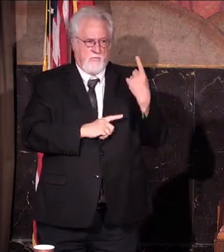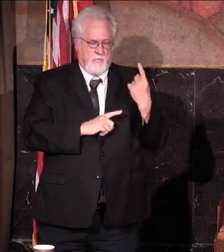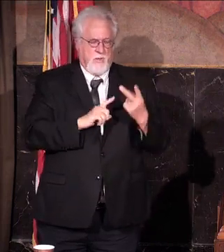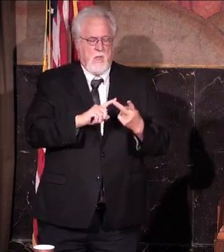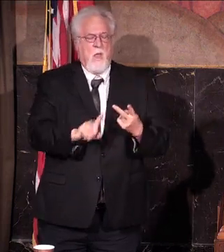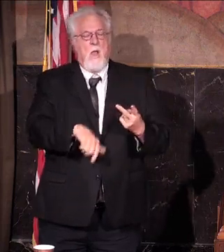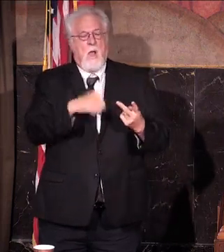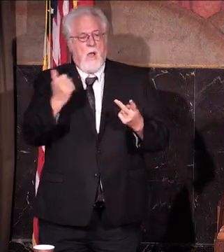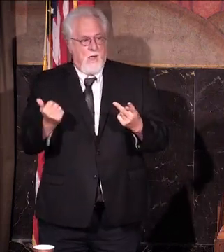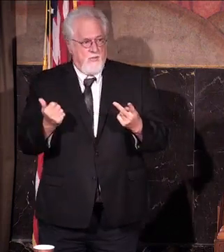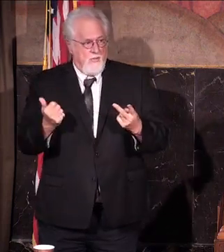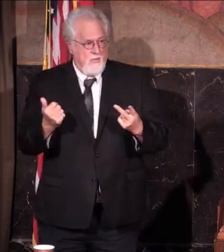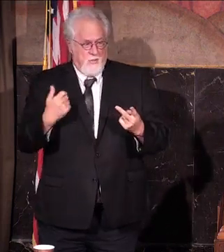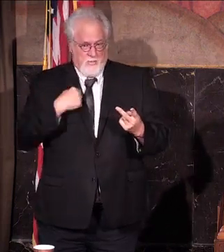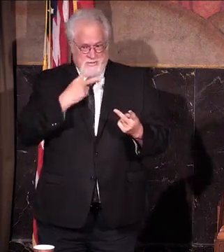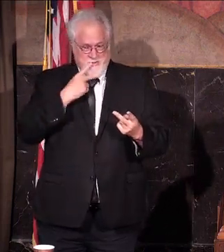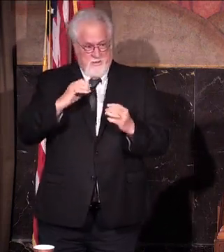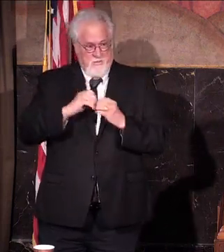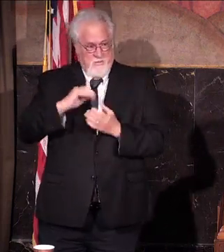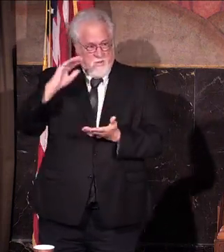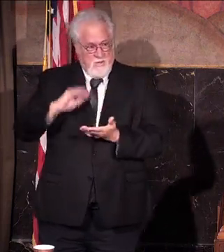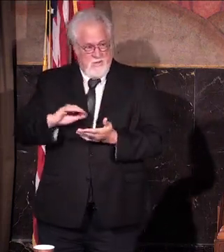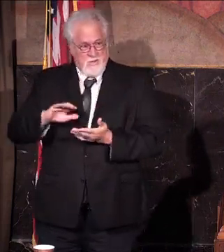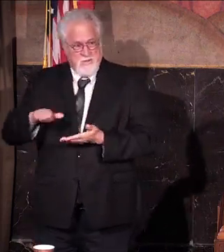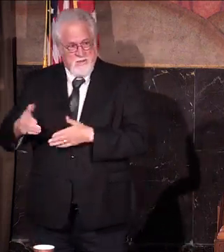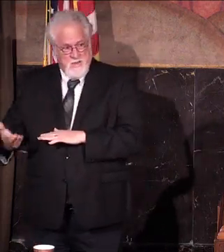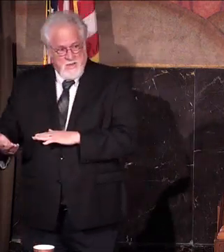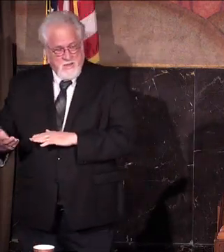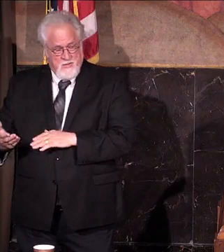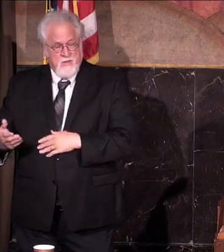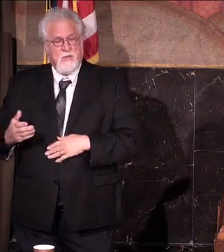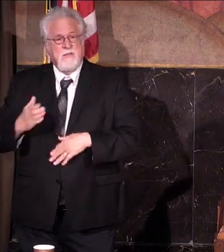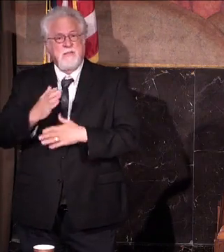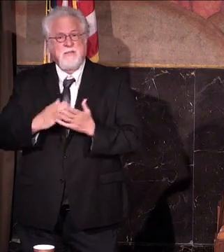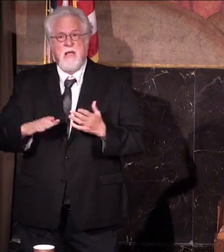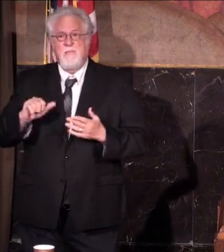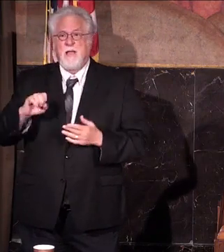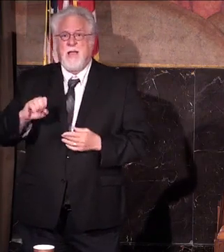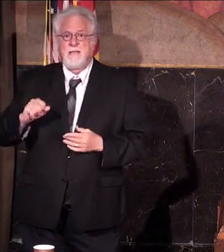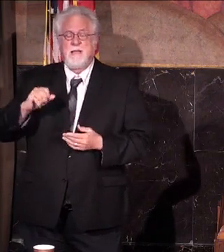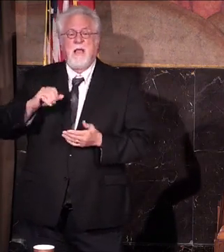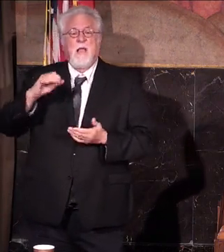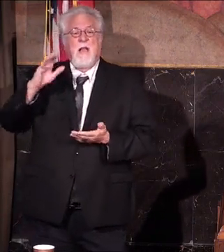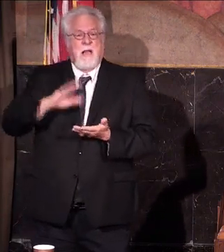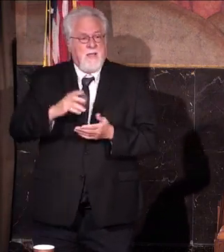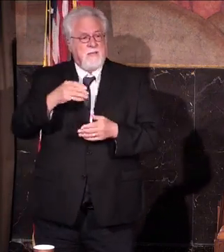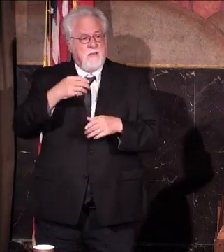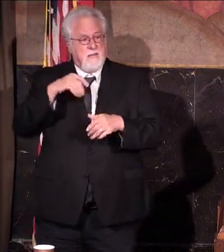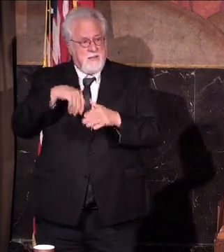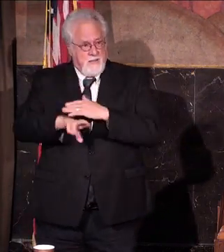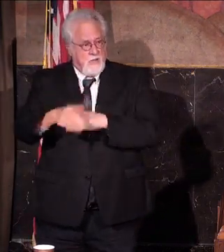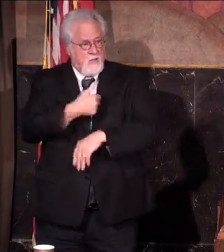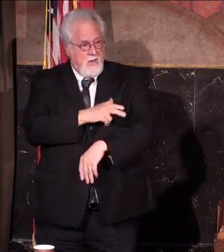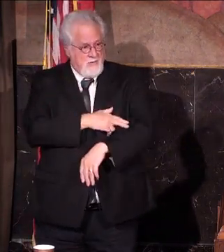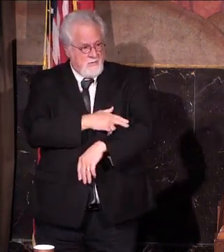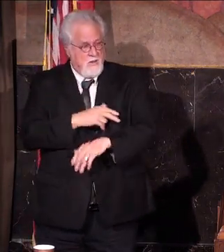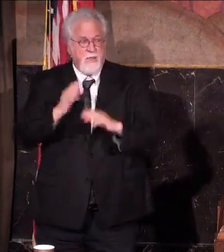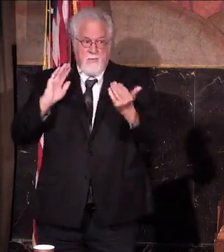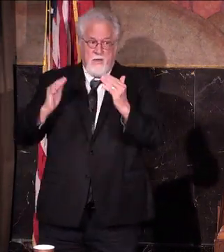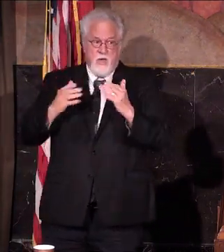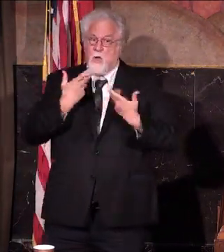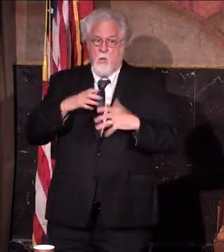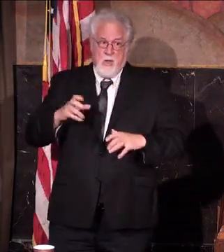other big reason that we may be seeing a lower death rate and in some instances a lower hospitalization rate comparatively, we don't